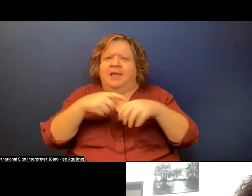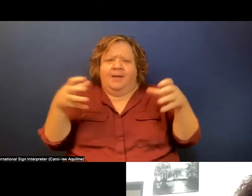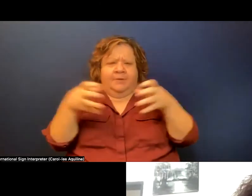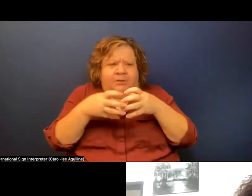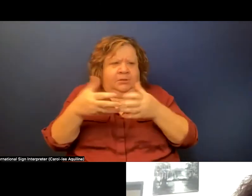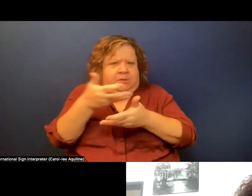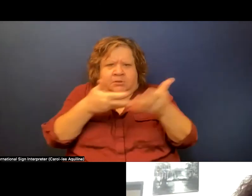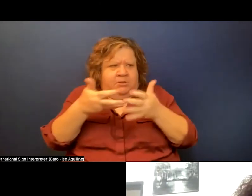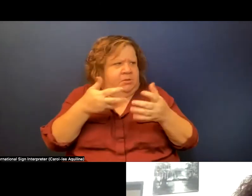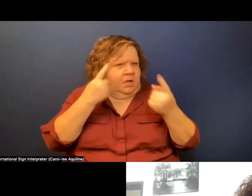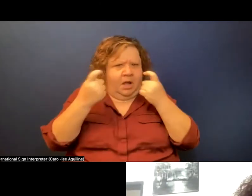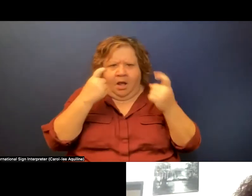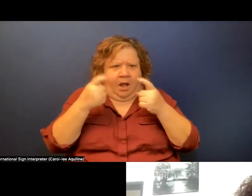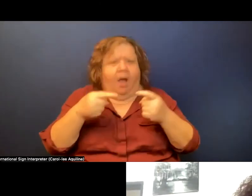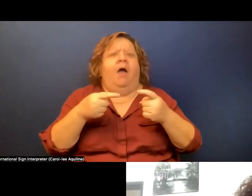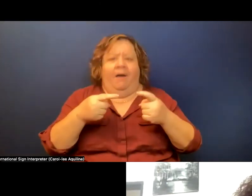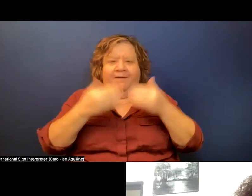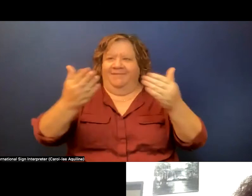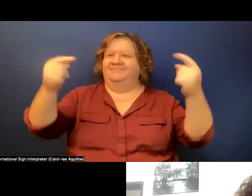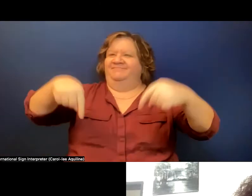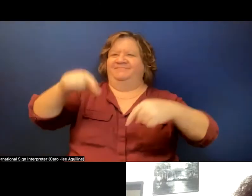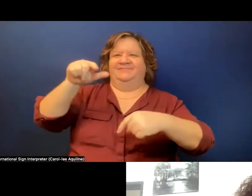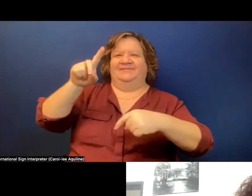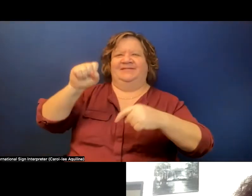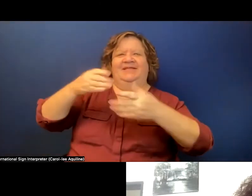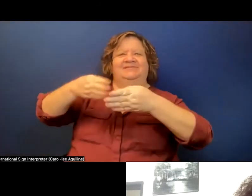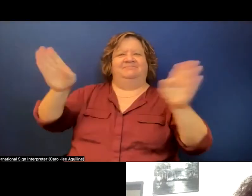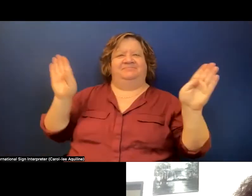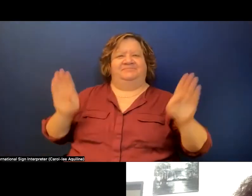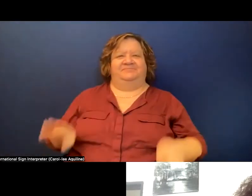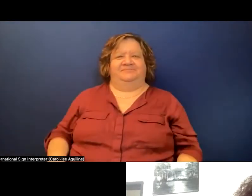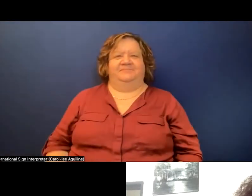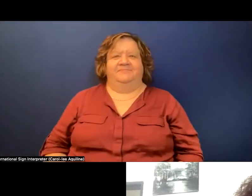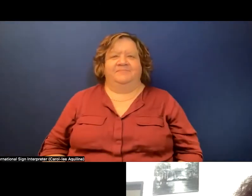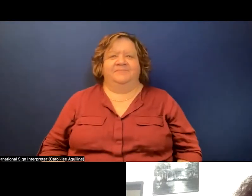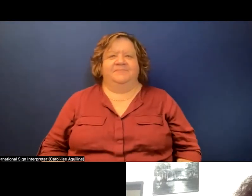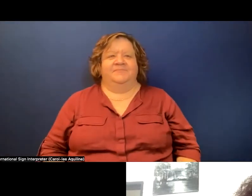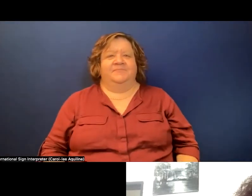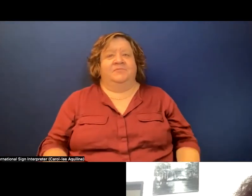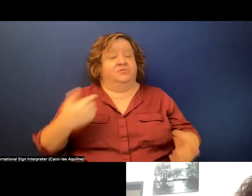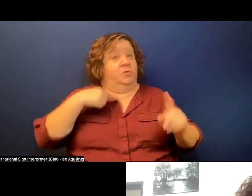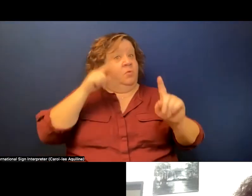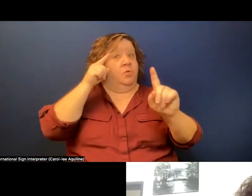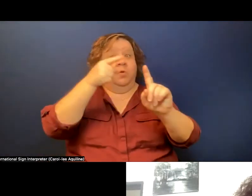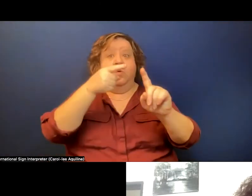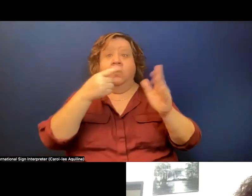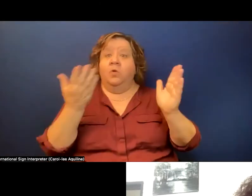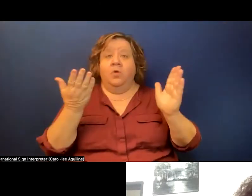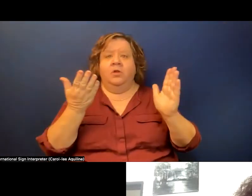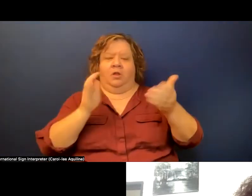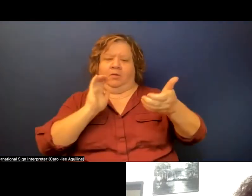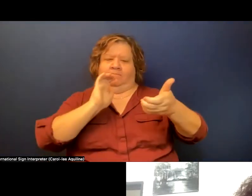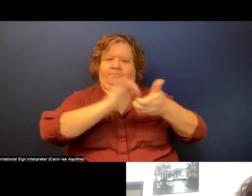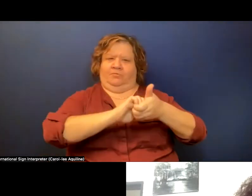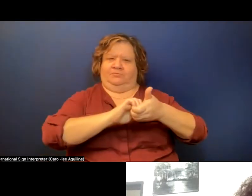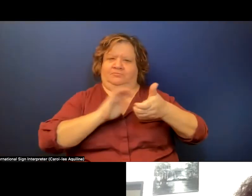through the global structures to mobilize partnerships for effective implementation of the commitments after the